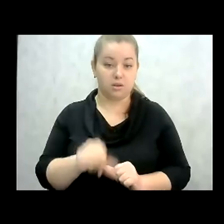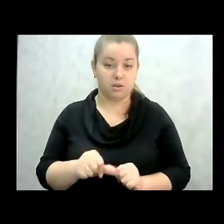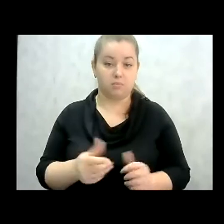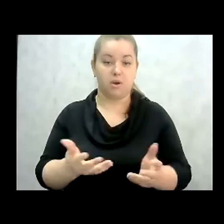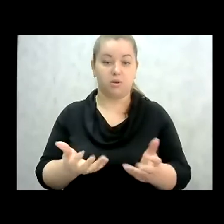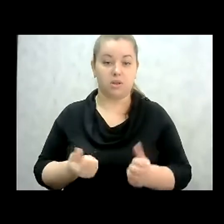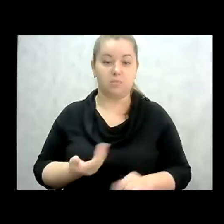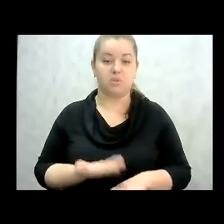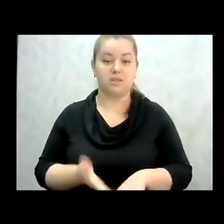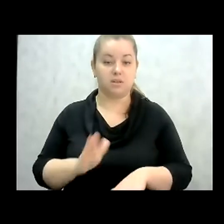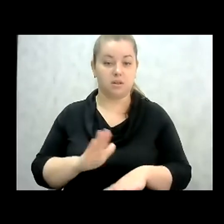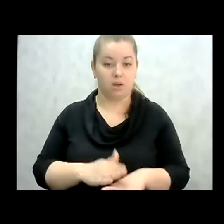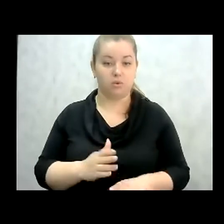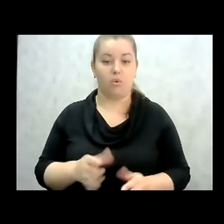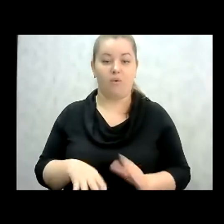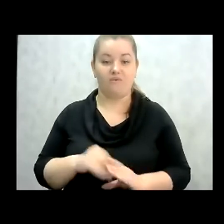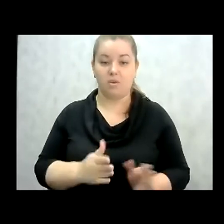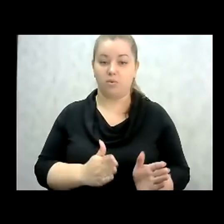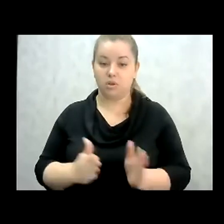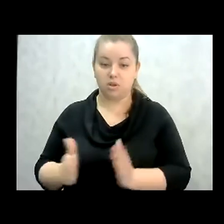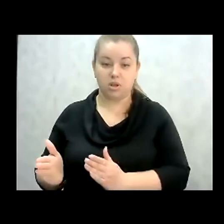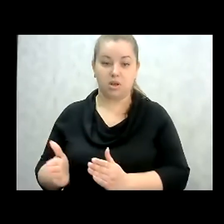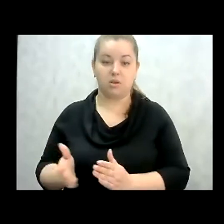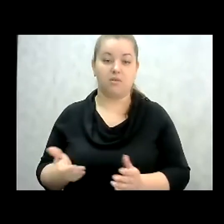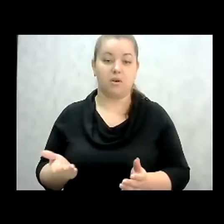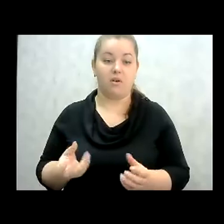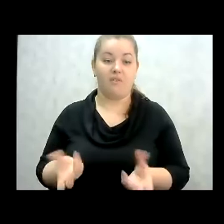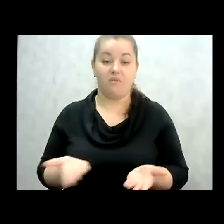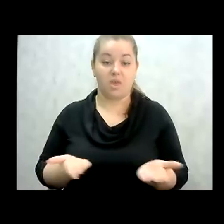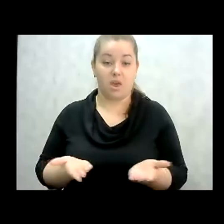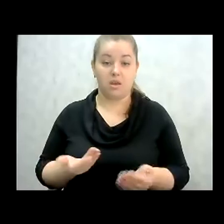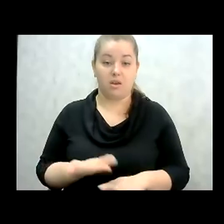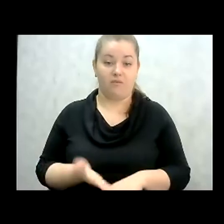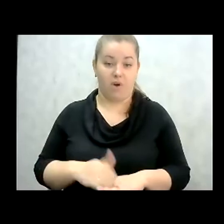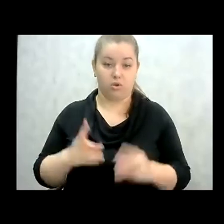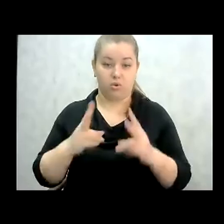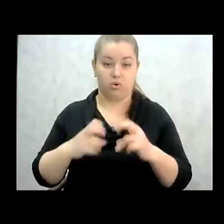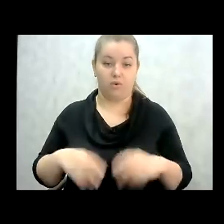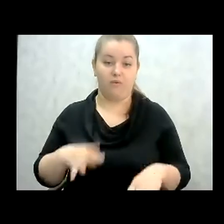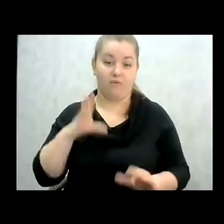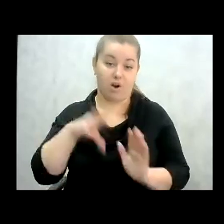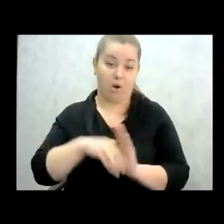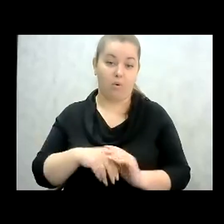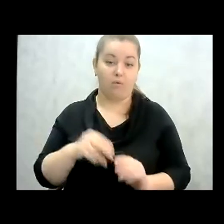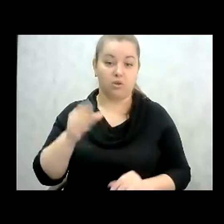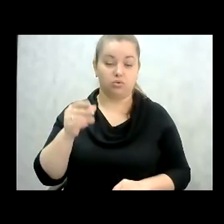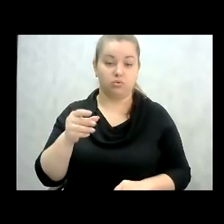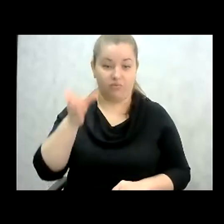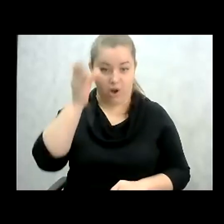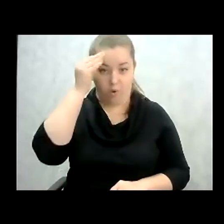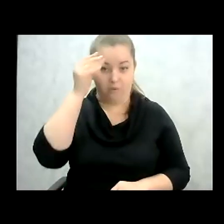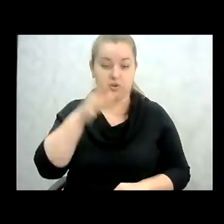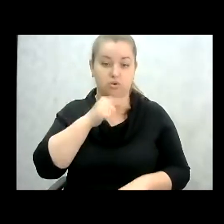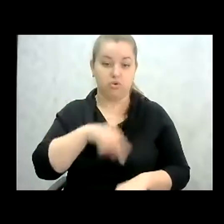Apart from that, we saw a very complex system, hard to